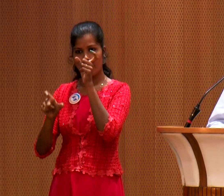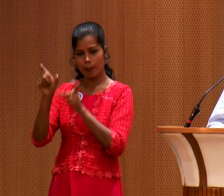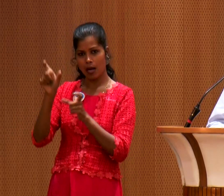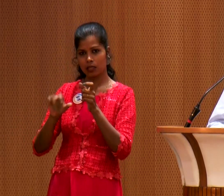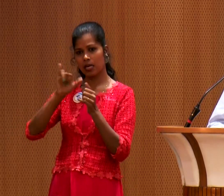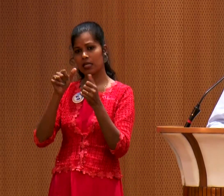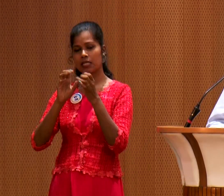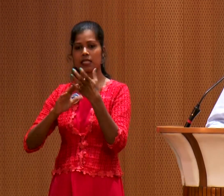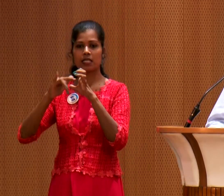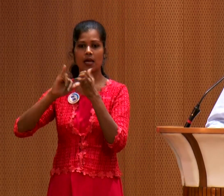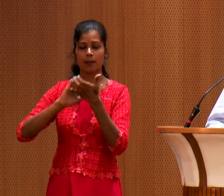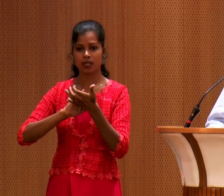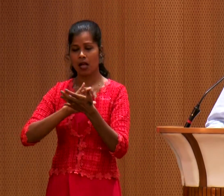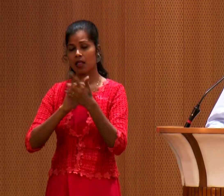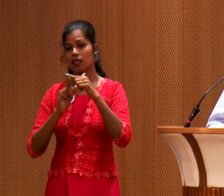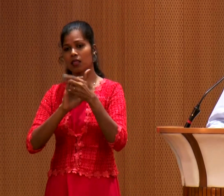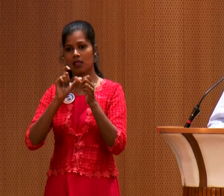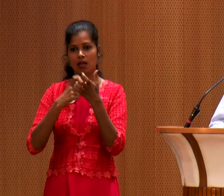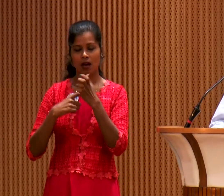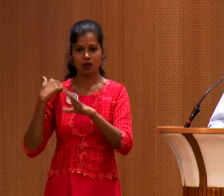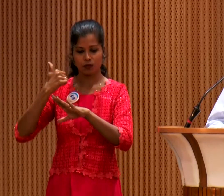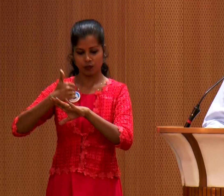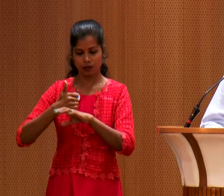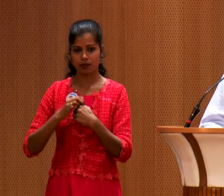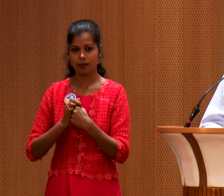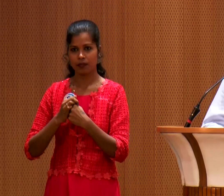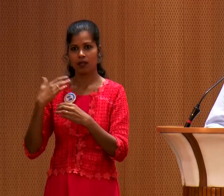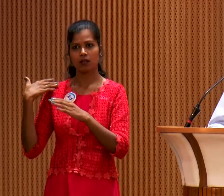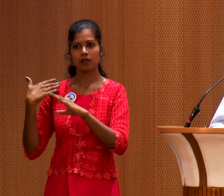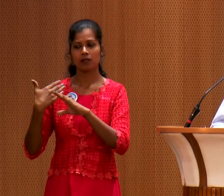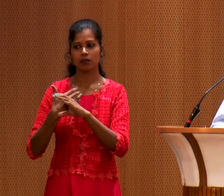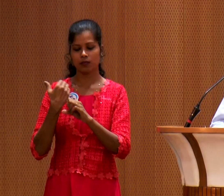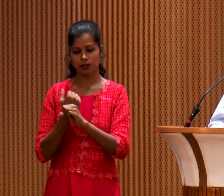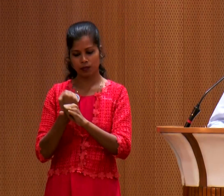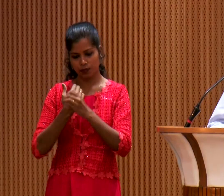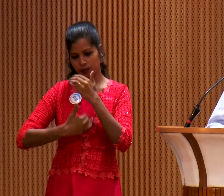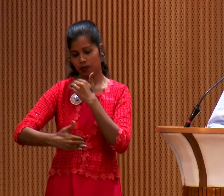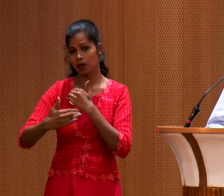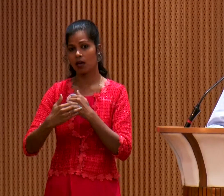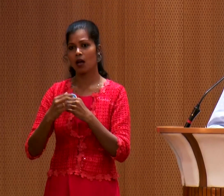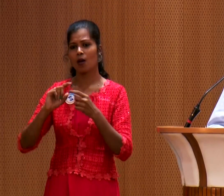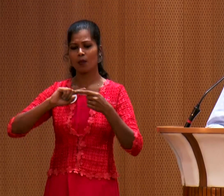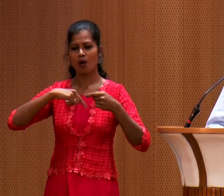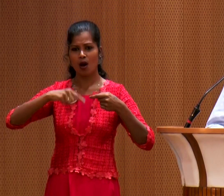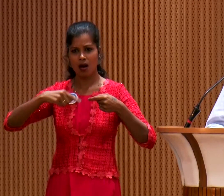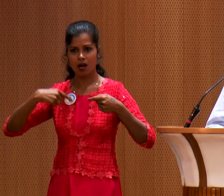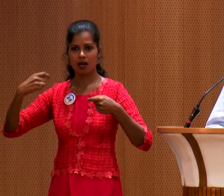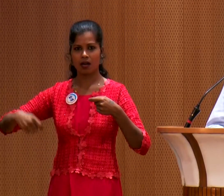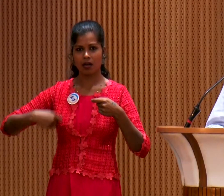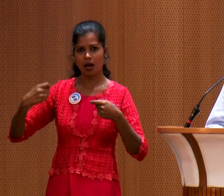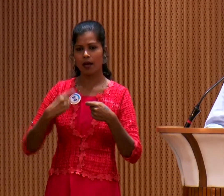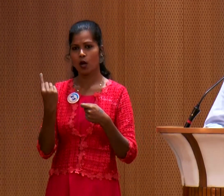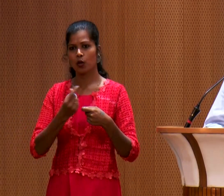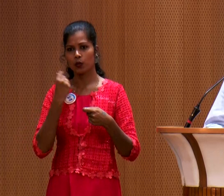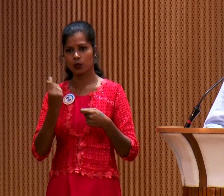Dara and Henry Smale. The exports those days consisted mostly of coir yarn that was used for